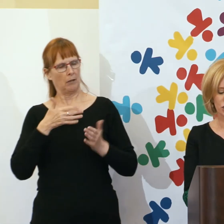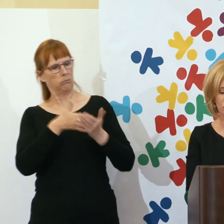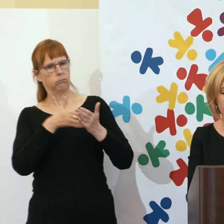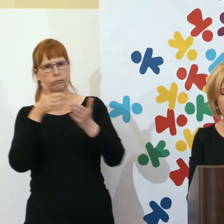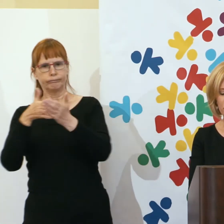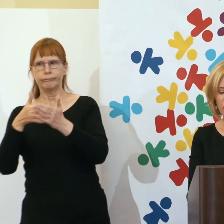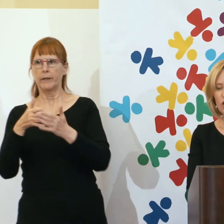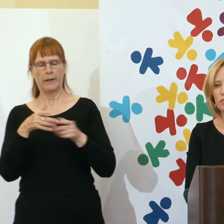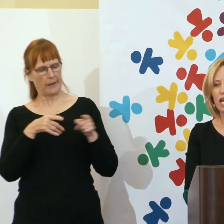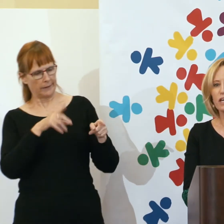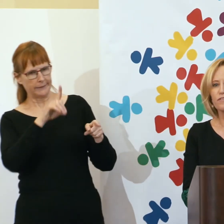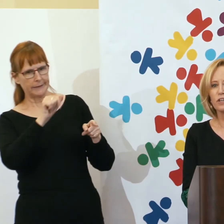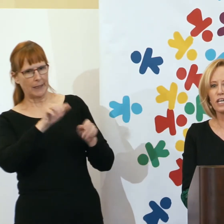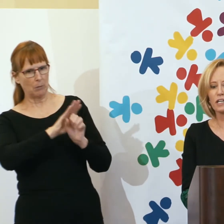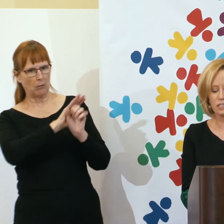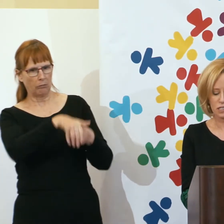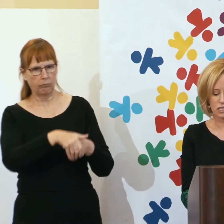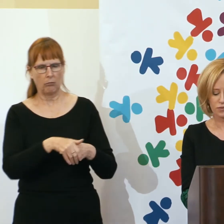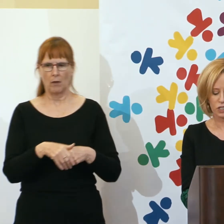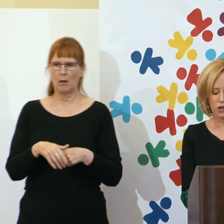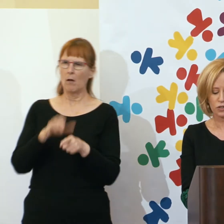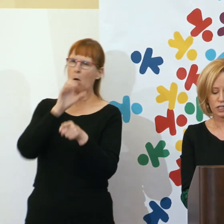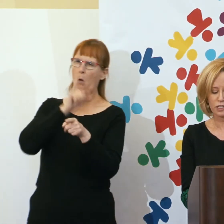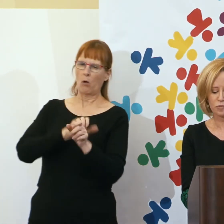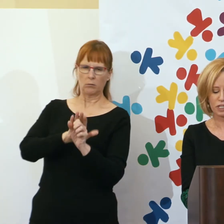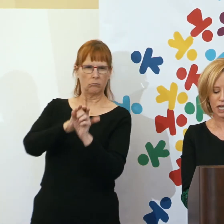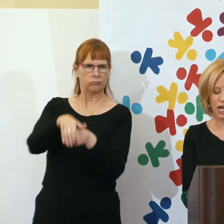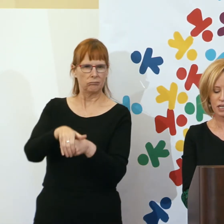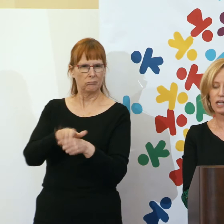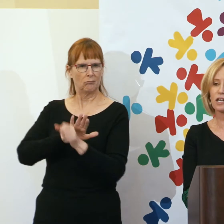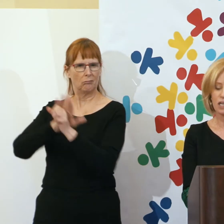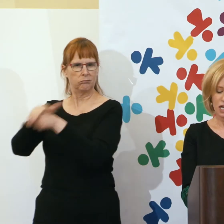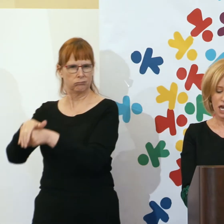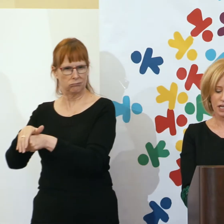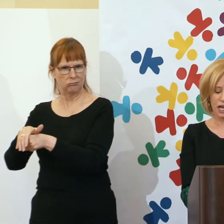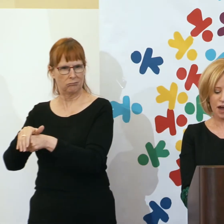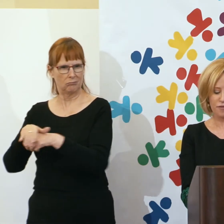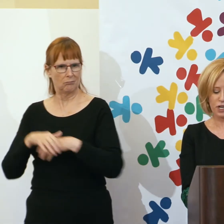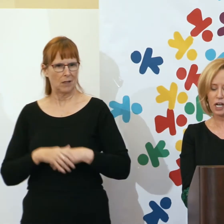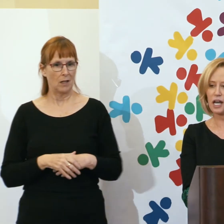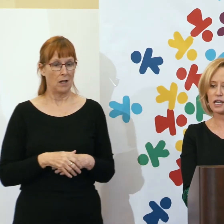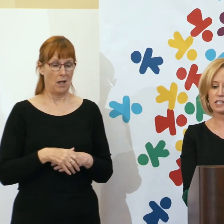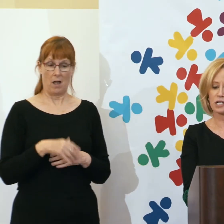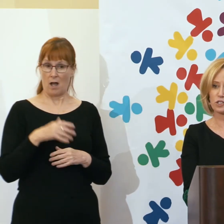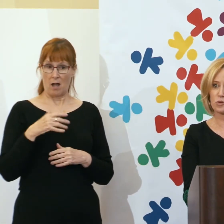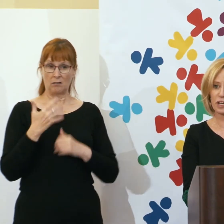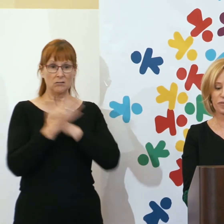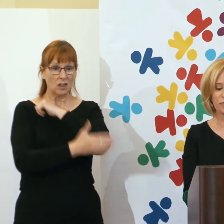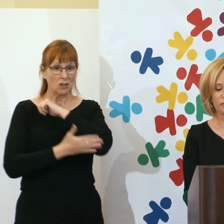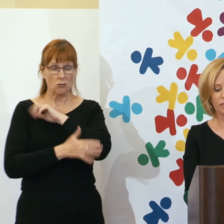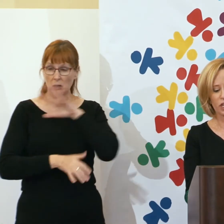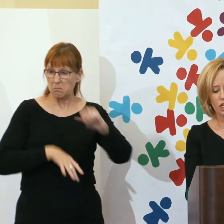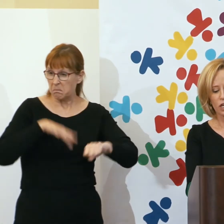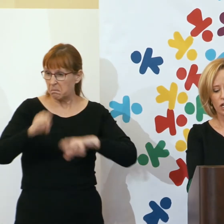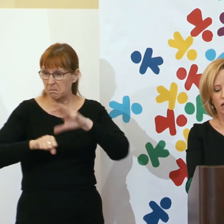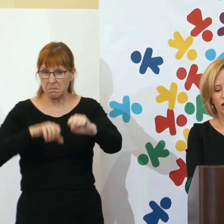and ageism, painful legacies of colonialism in Canada and Africa and